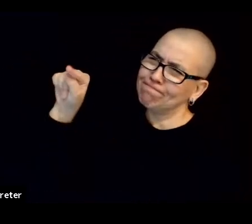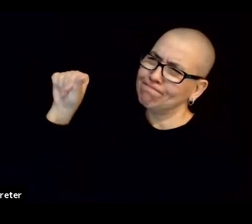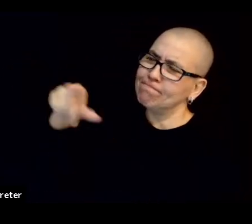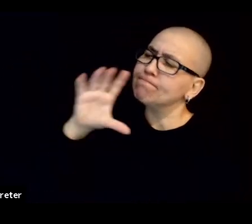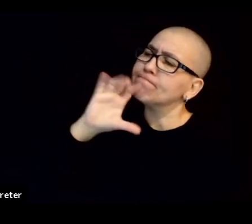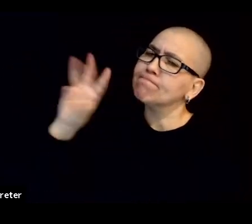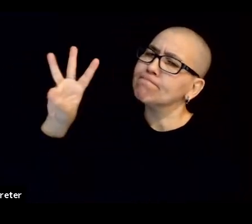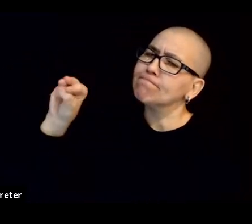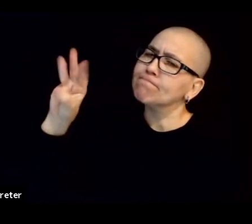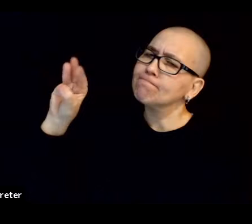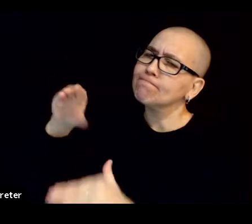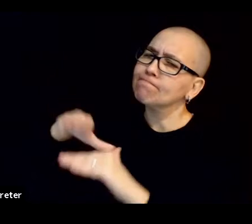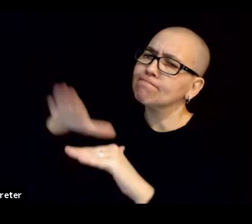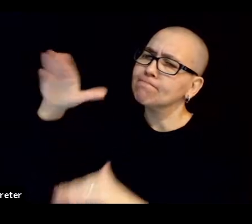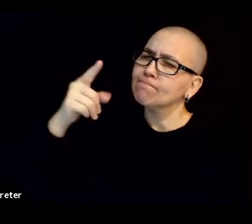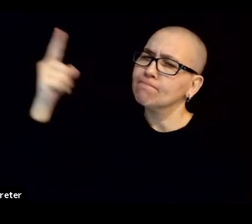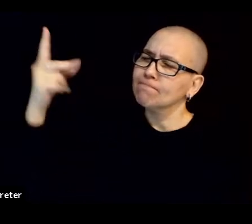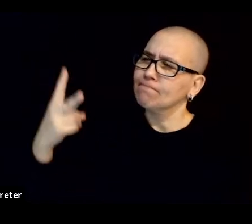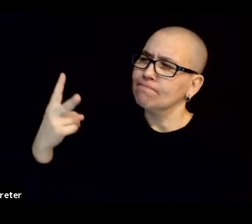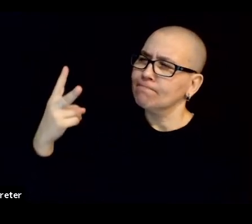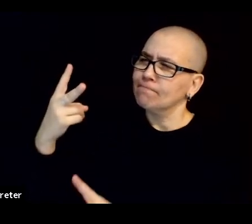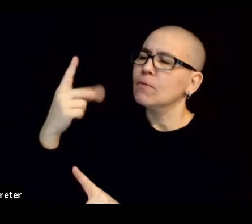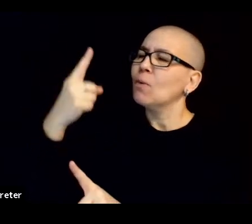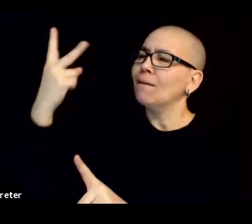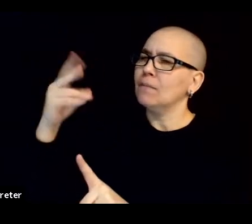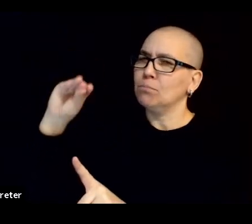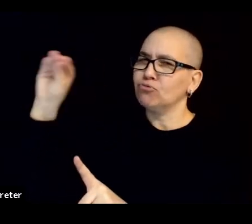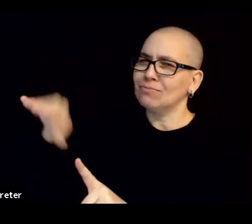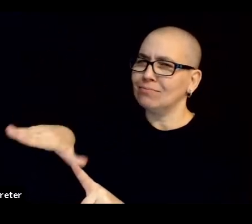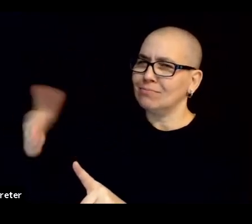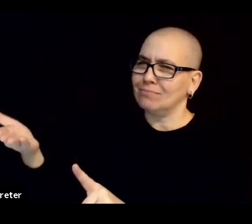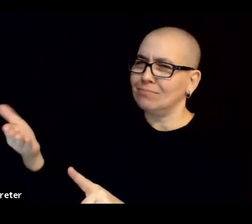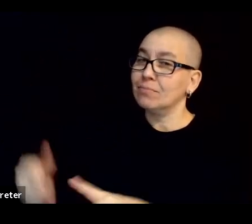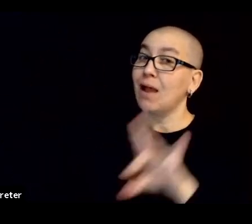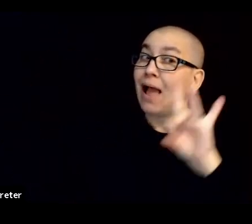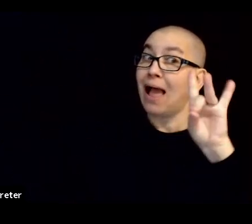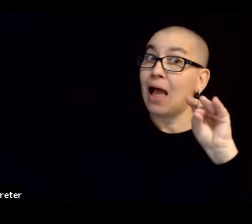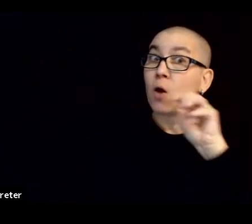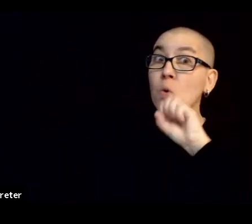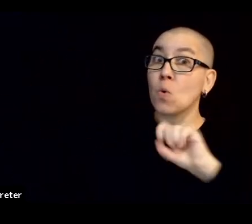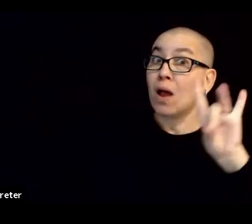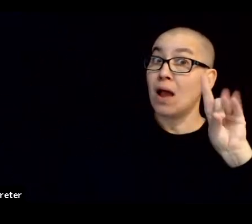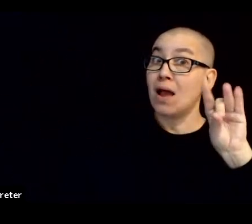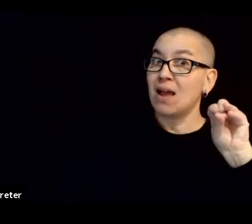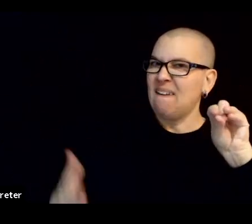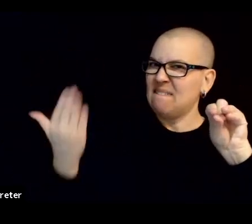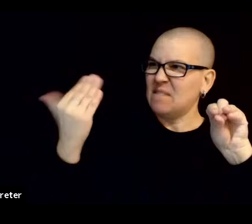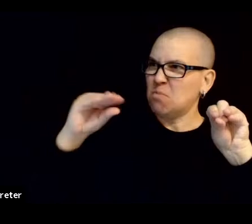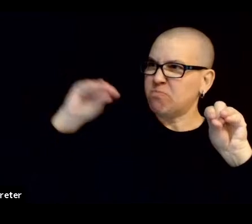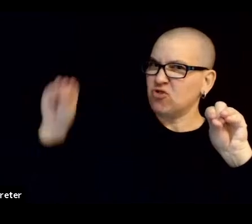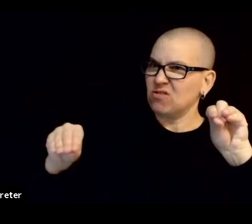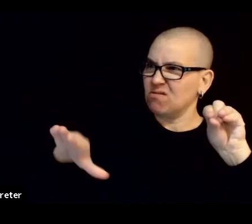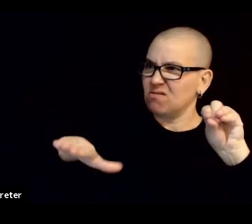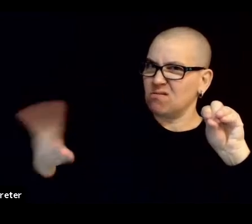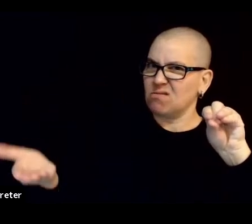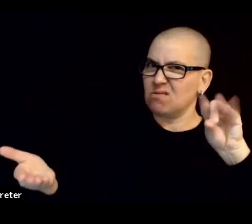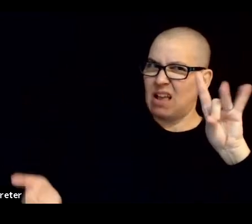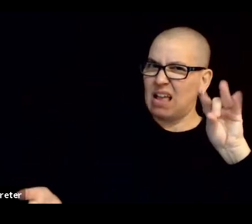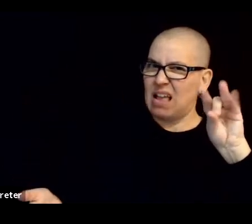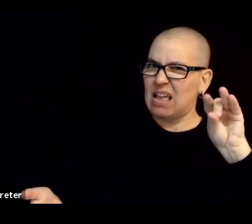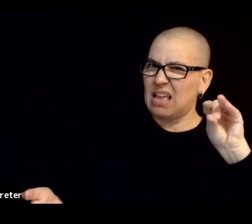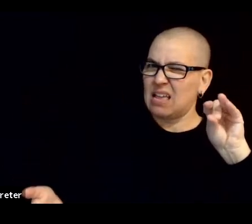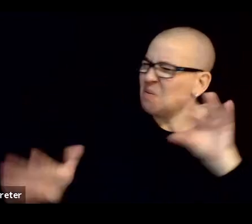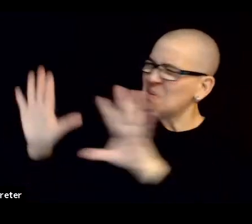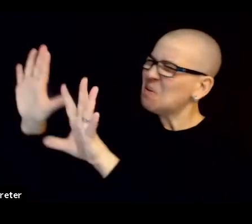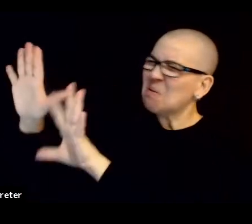it's 5.5%. In the 80-year-olds, it's 15%. There's more than enough demand just in the 70-year-olds and the 80-year-olds. Why did you